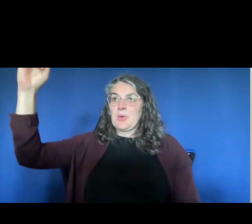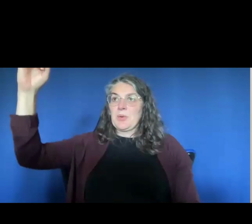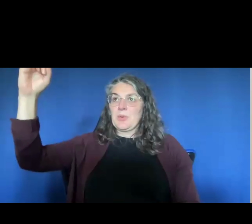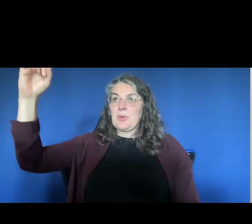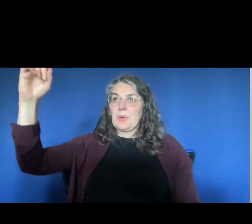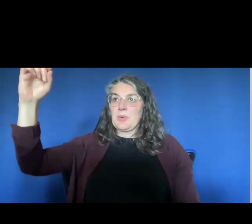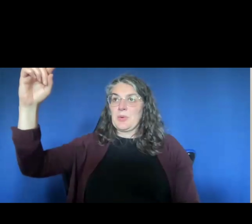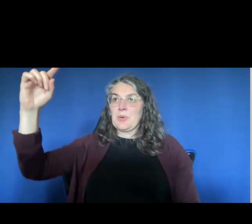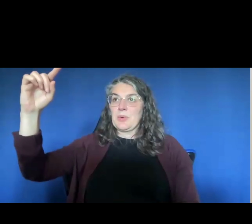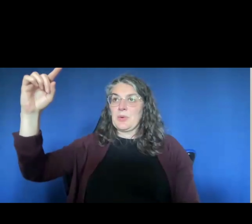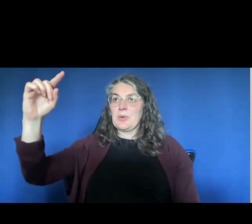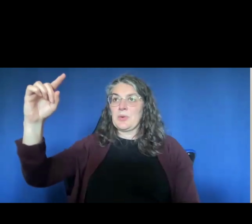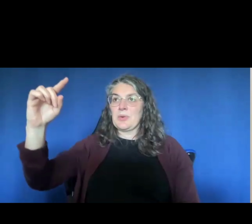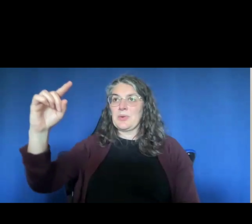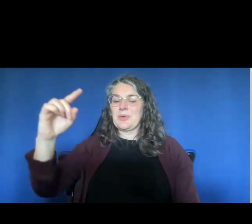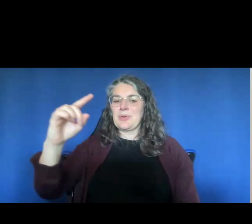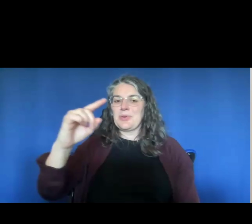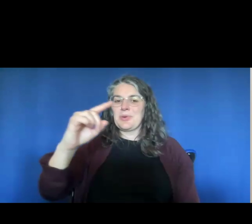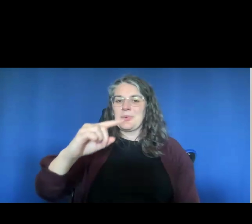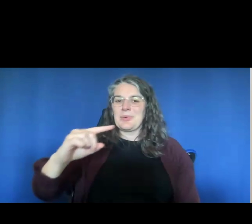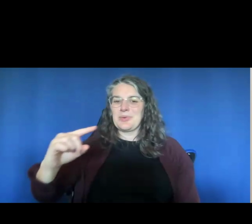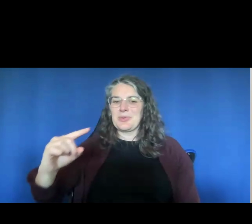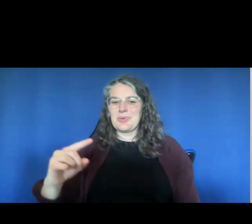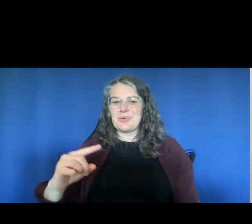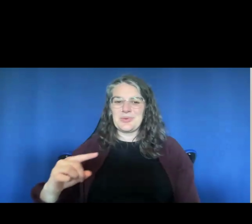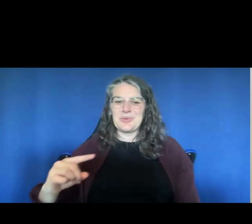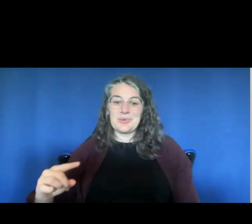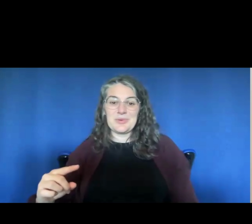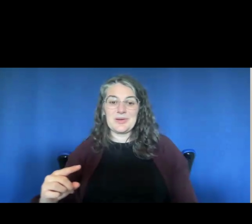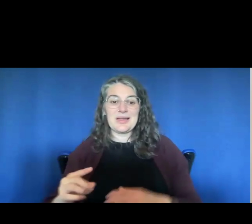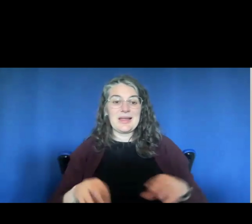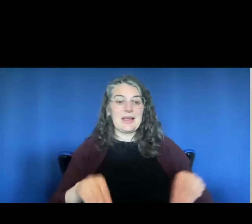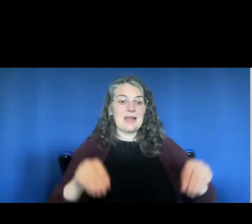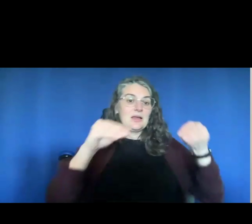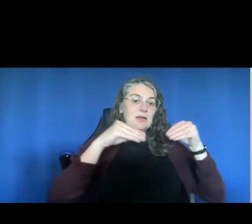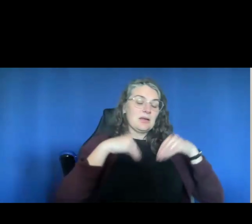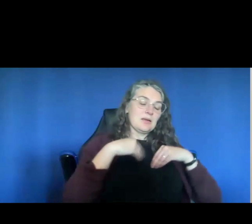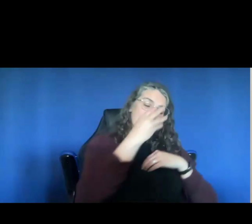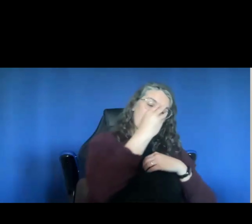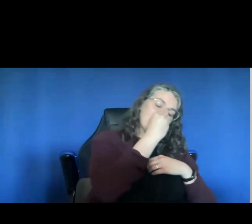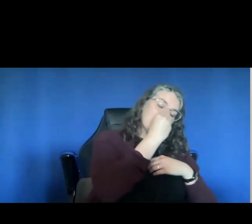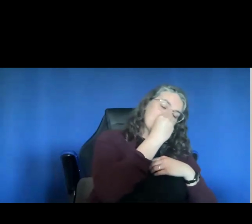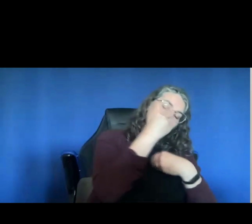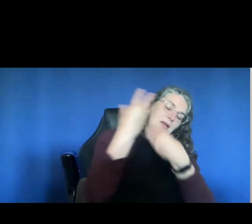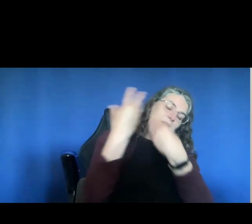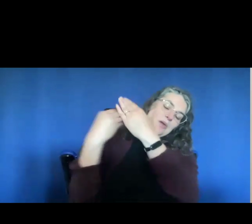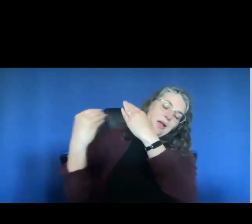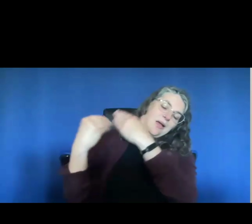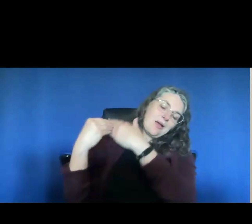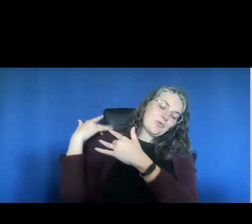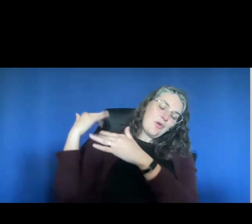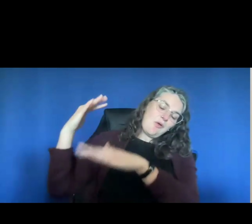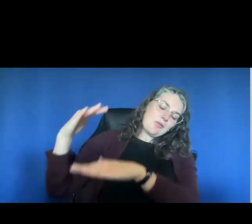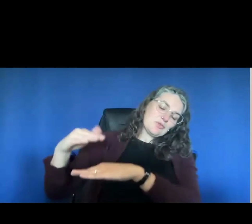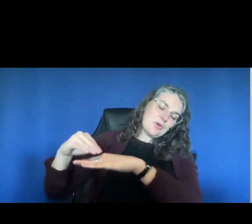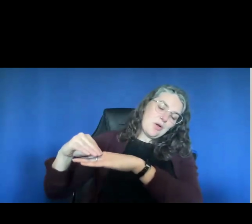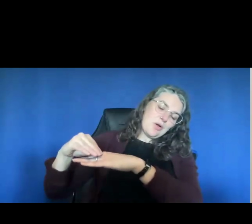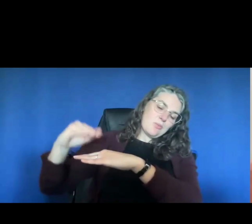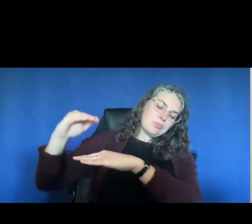new direction. Sometimes, as I slept, centimeters of snow piled up and up and